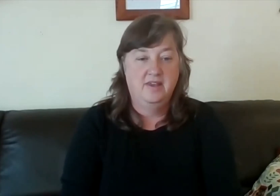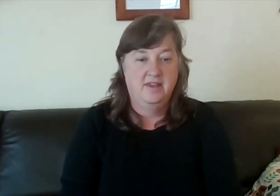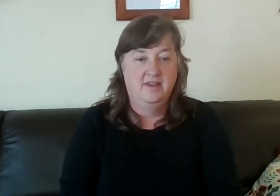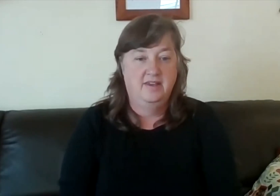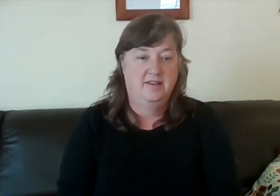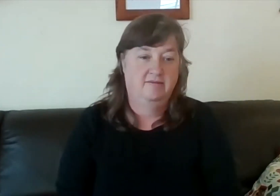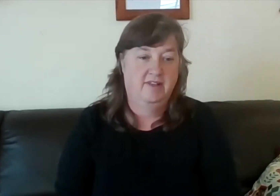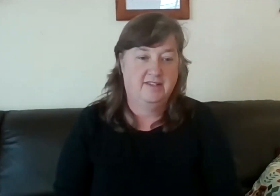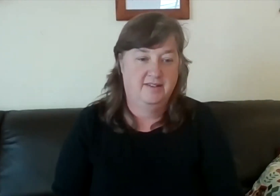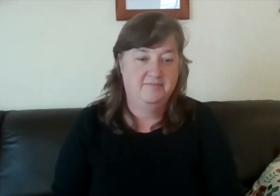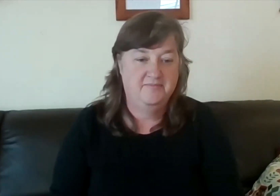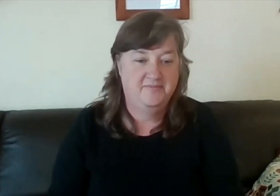the lesson.